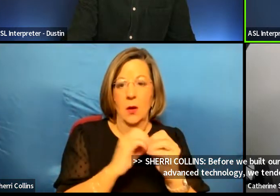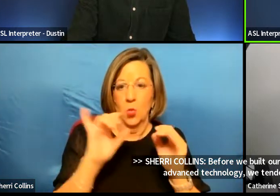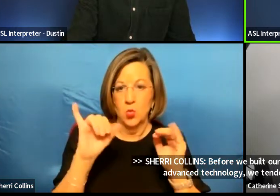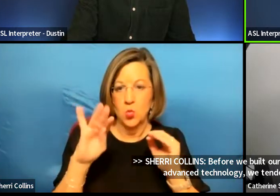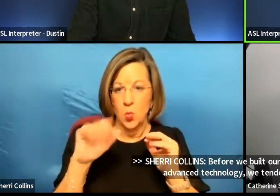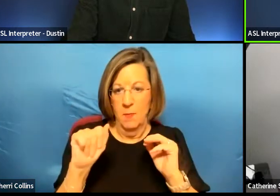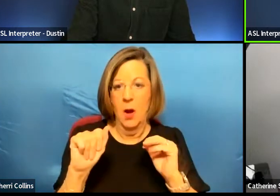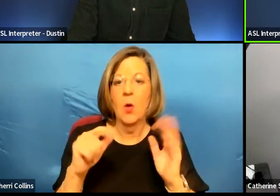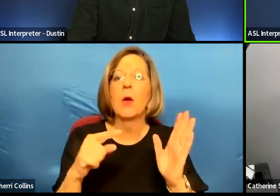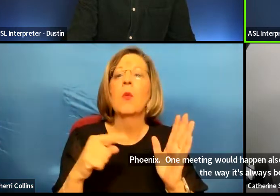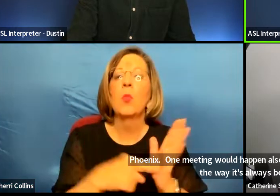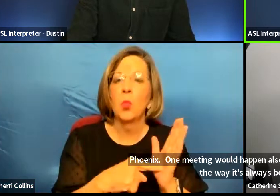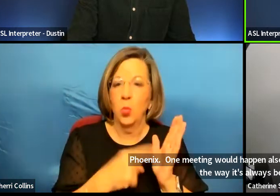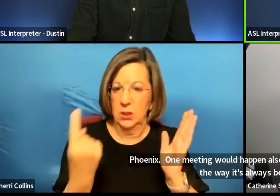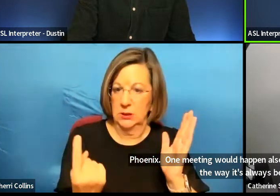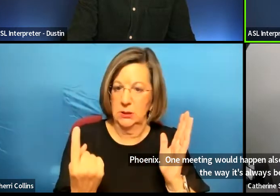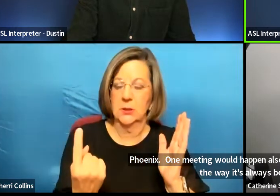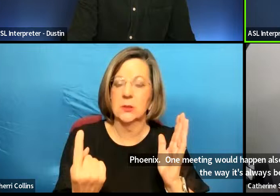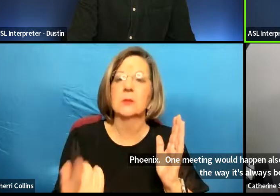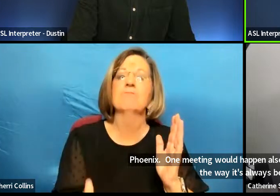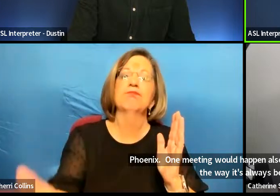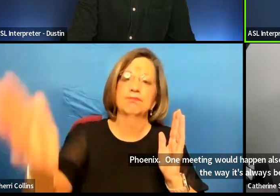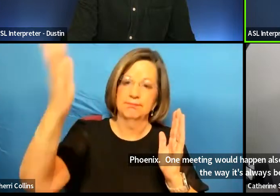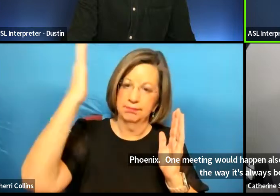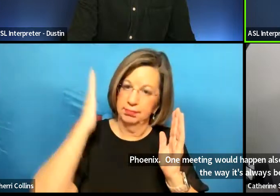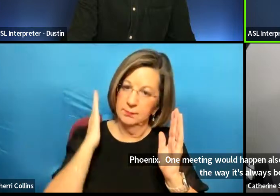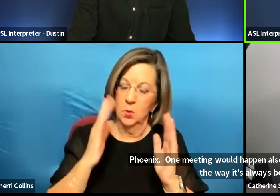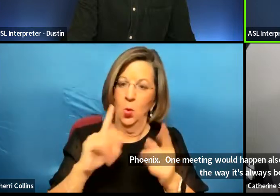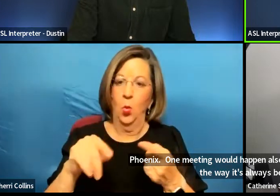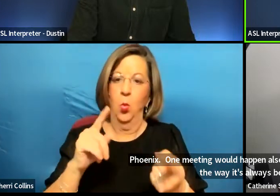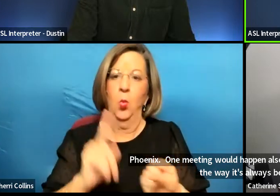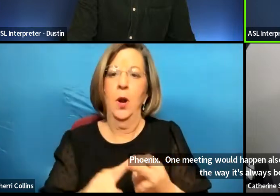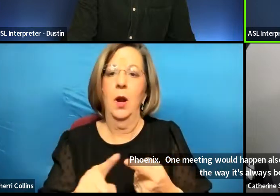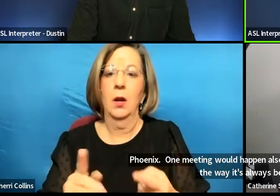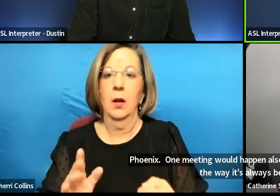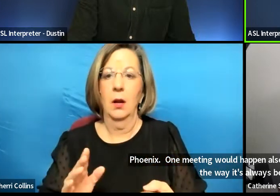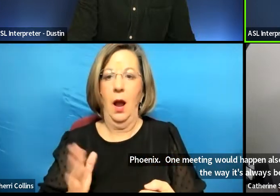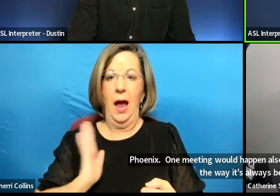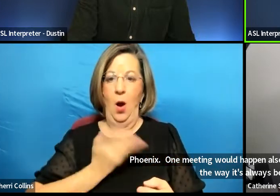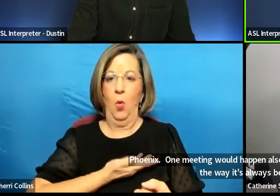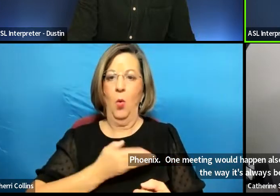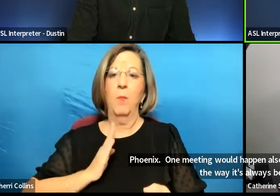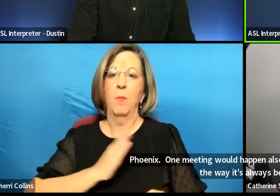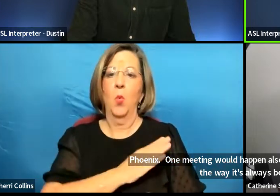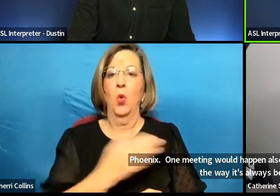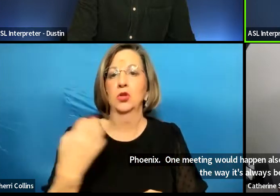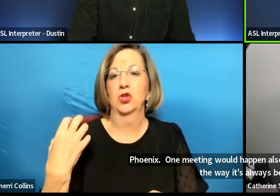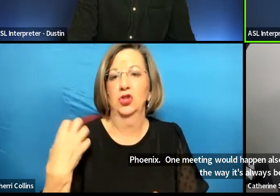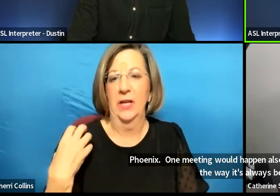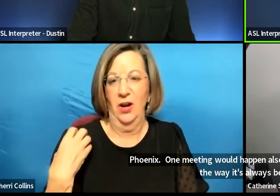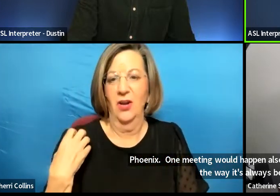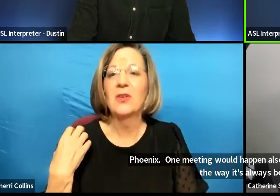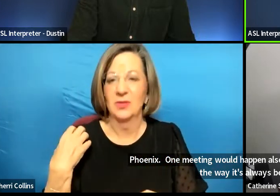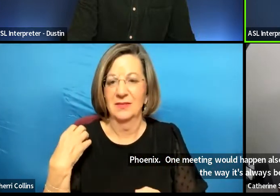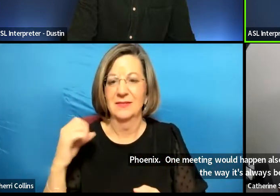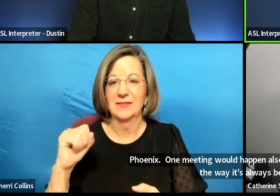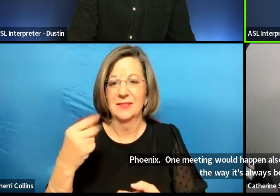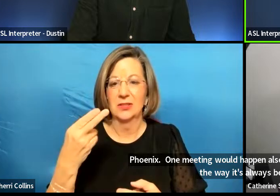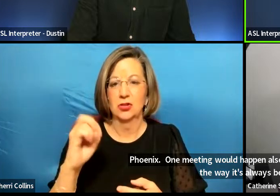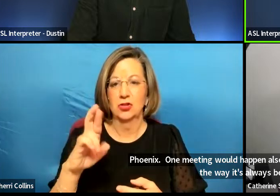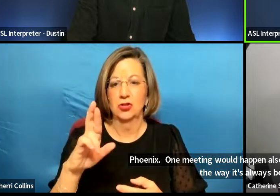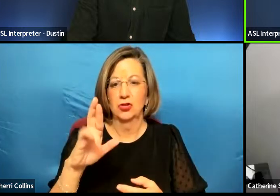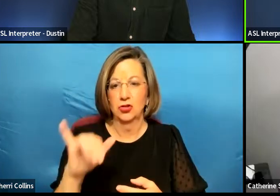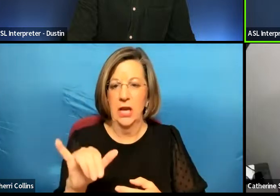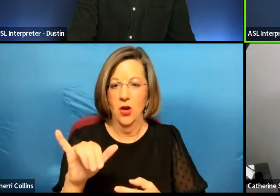We have met in Yuma once. That was quite some time ago, back when our